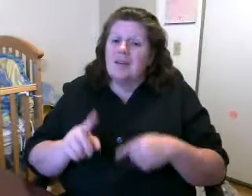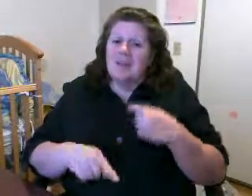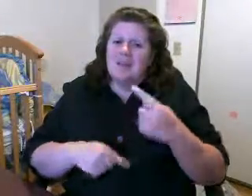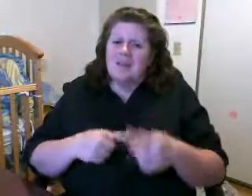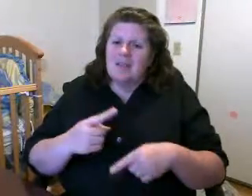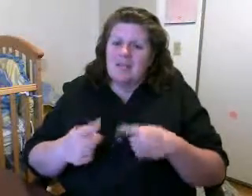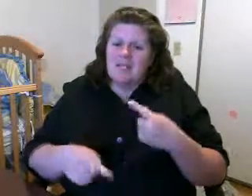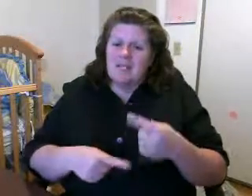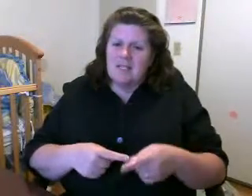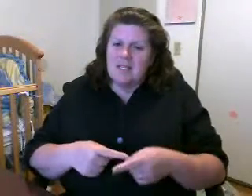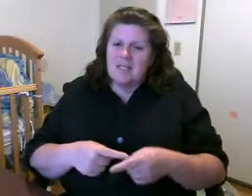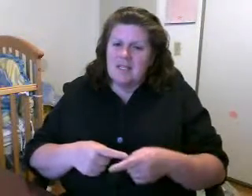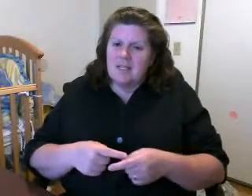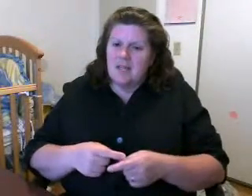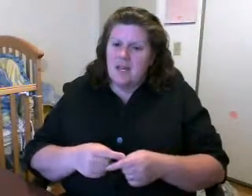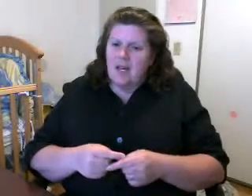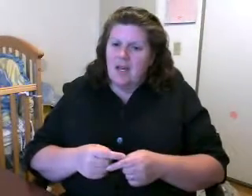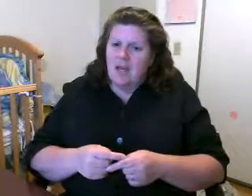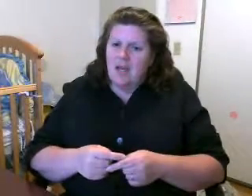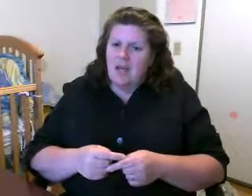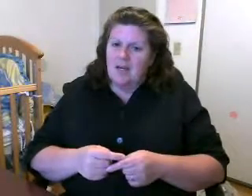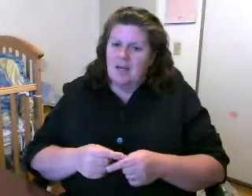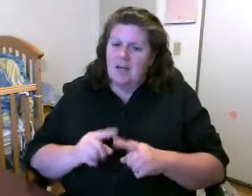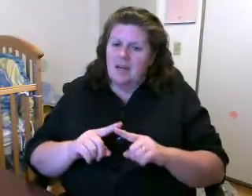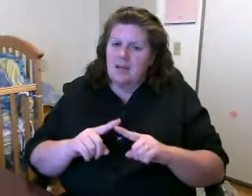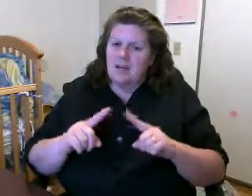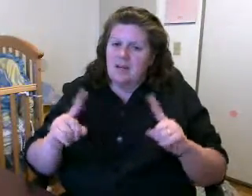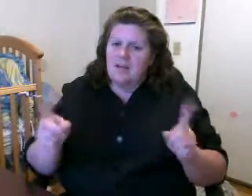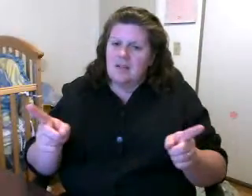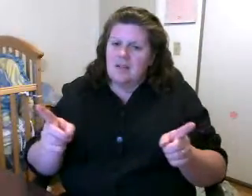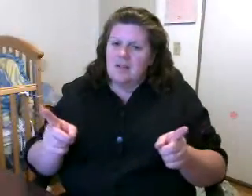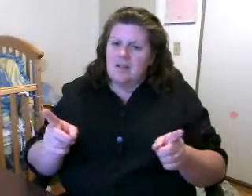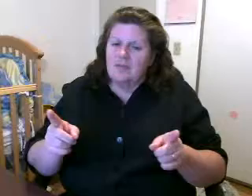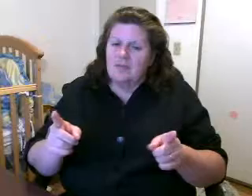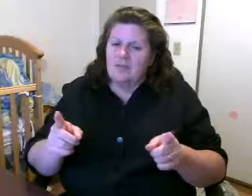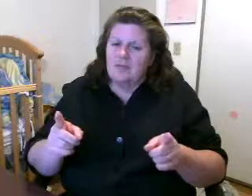and grammatical function. Again, knowledge of phonemes and morphemes.